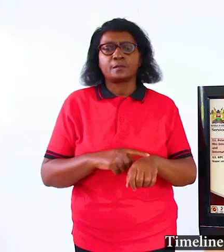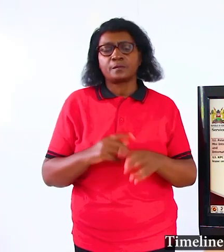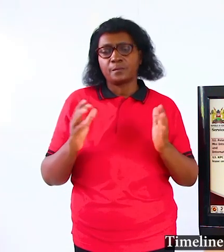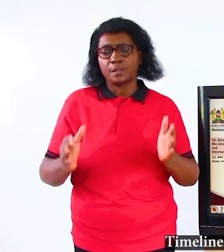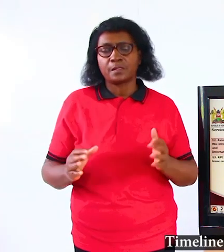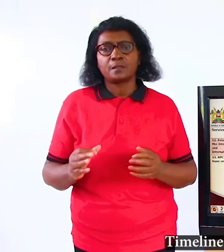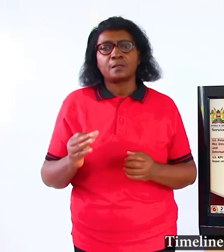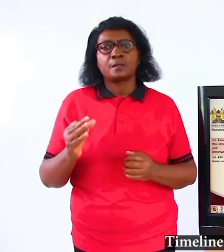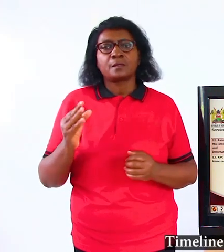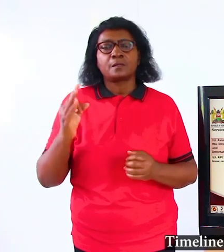30 to 60 days.